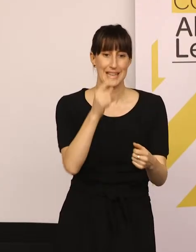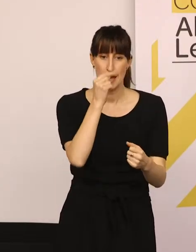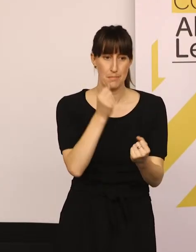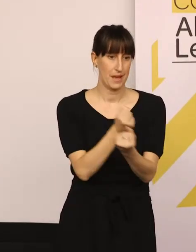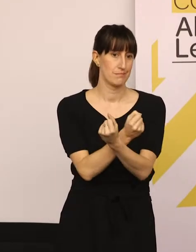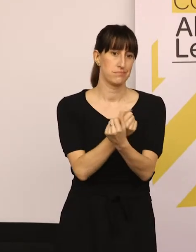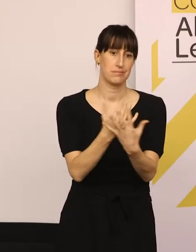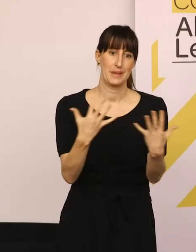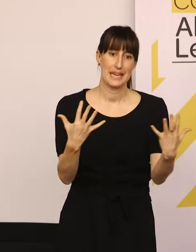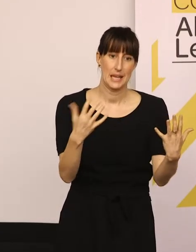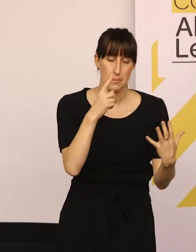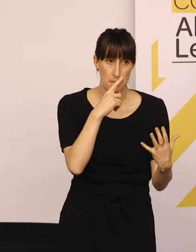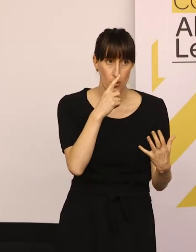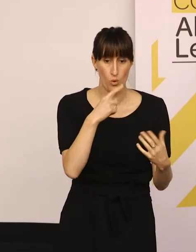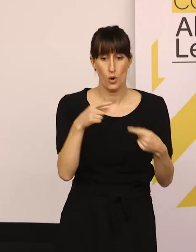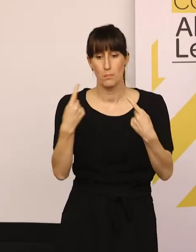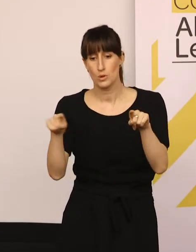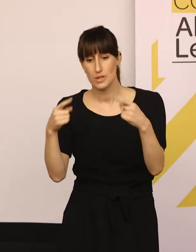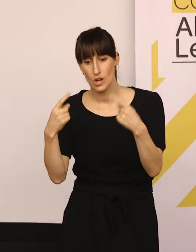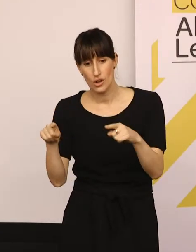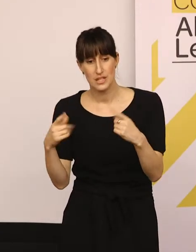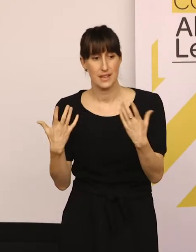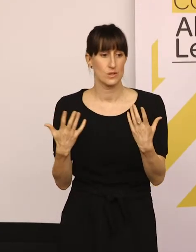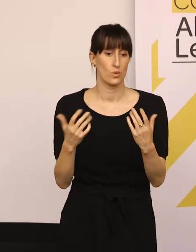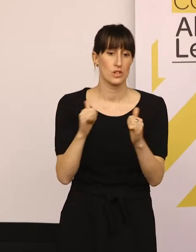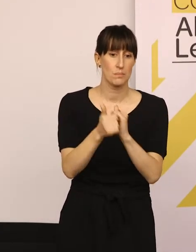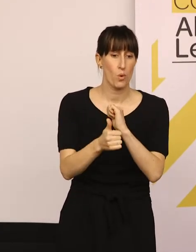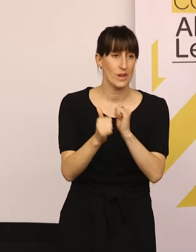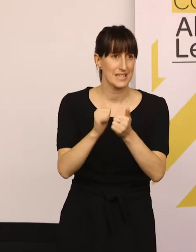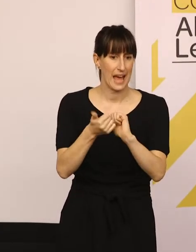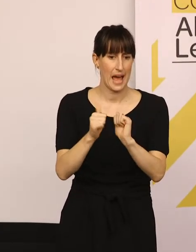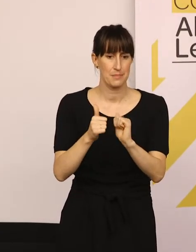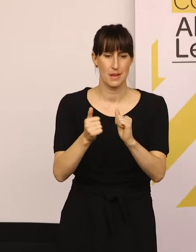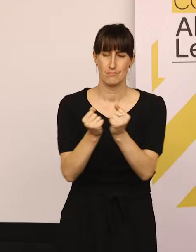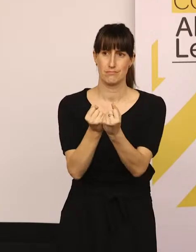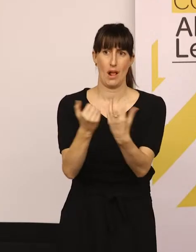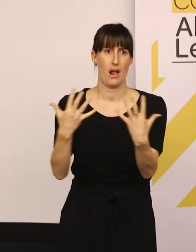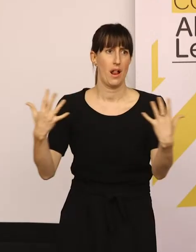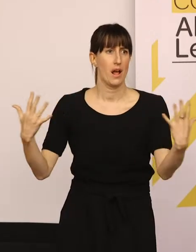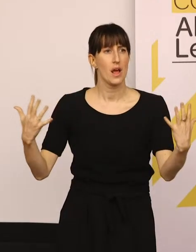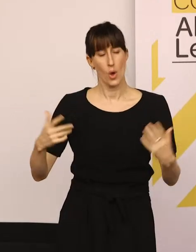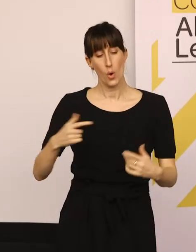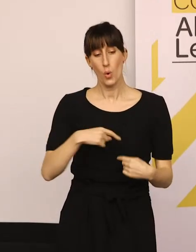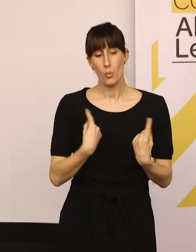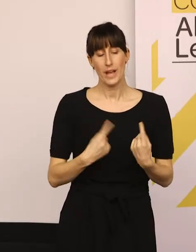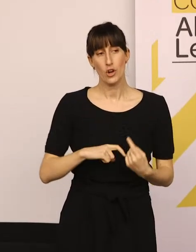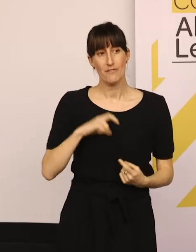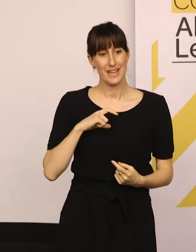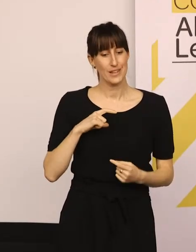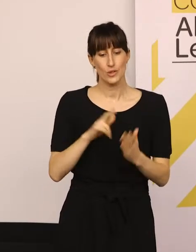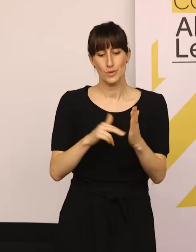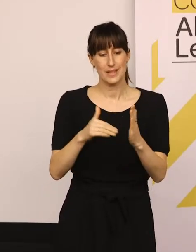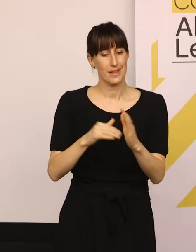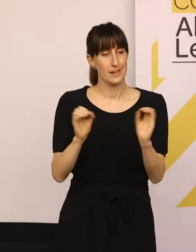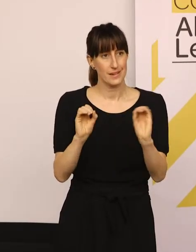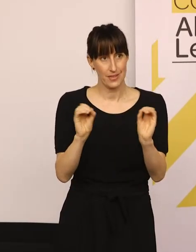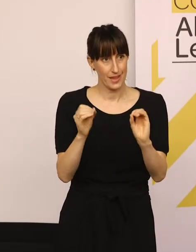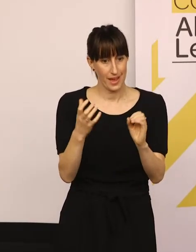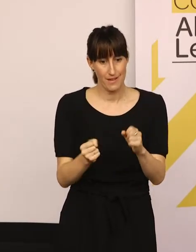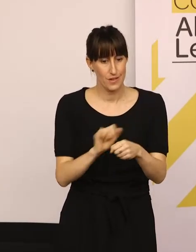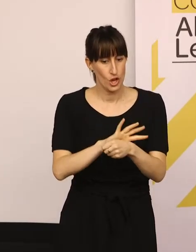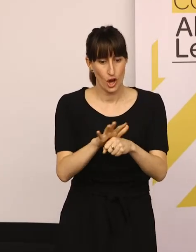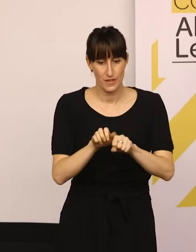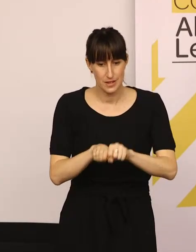sports games, concerts, because we're confident we haven't got community transmission or the disease lurking here